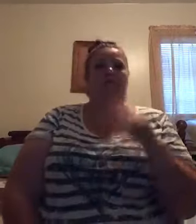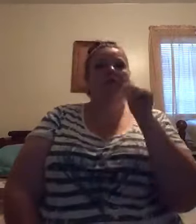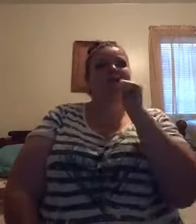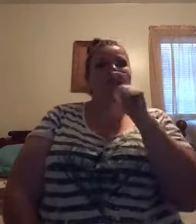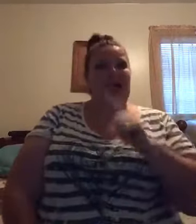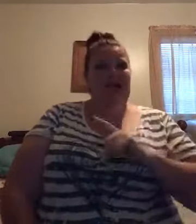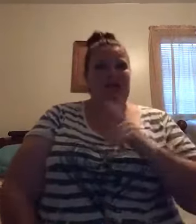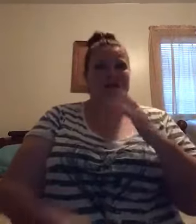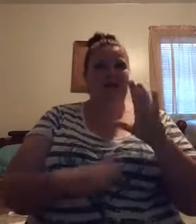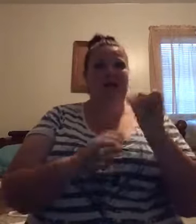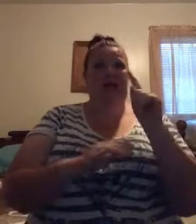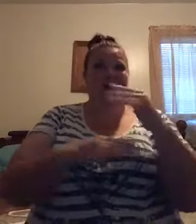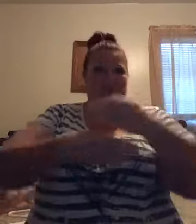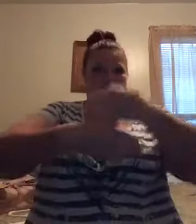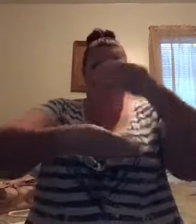the lady at the window